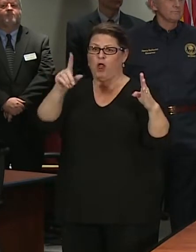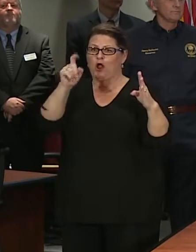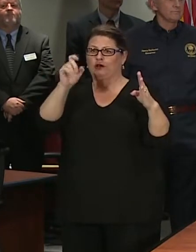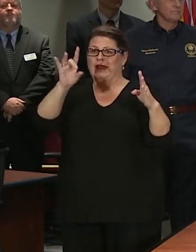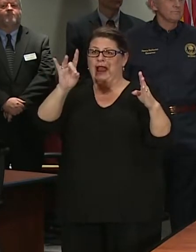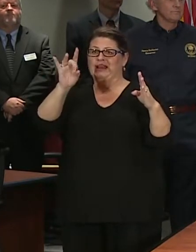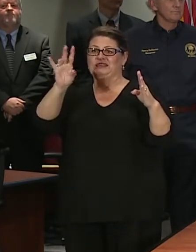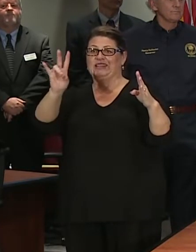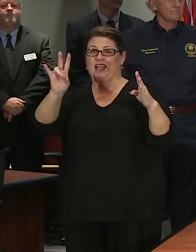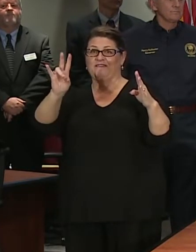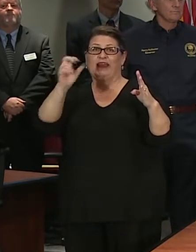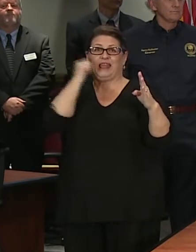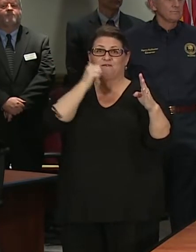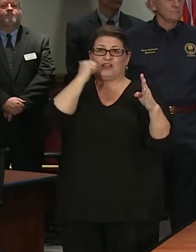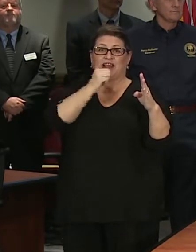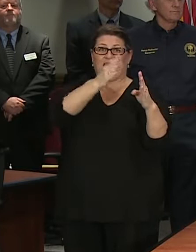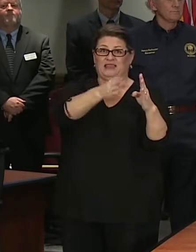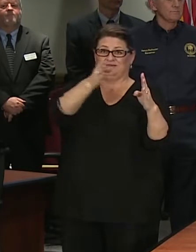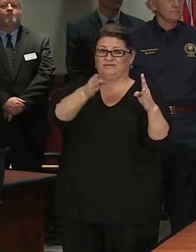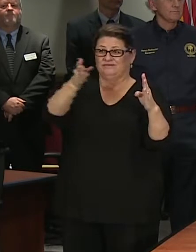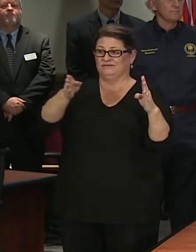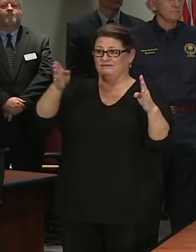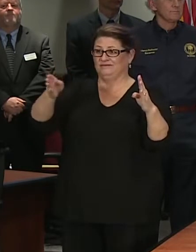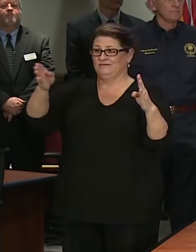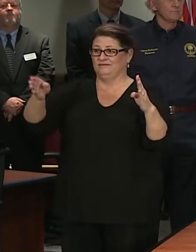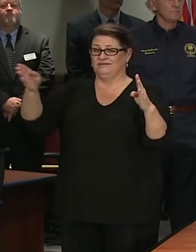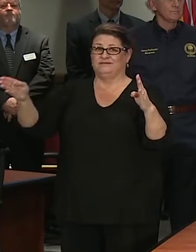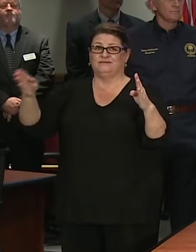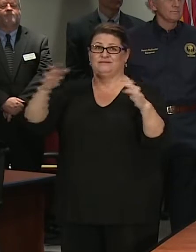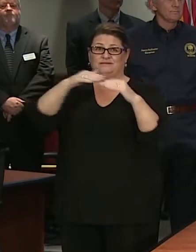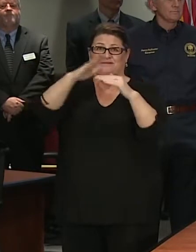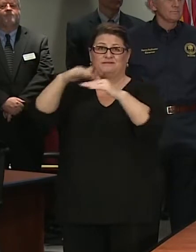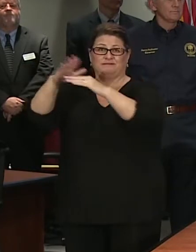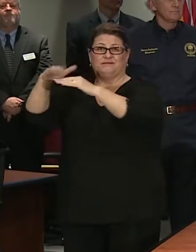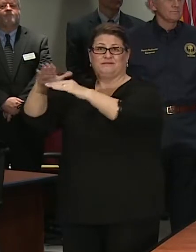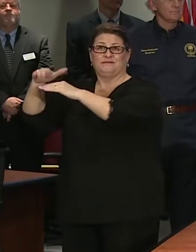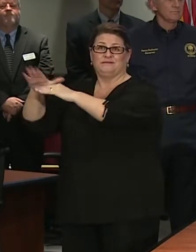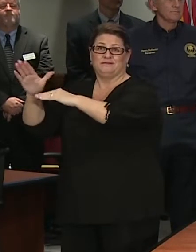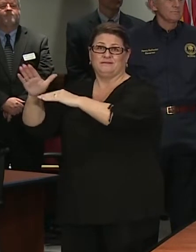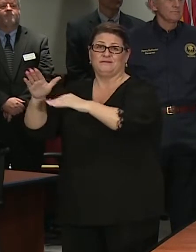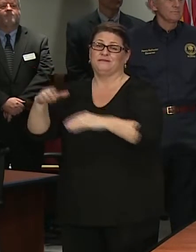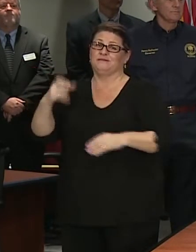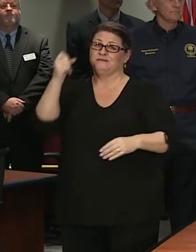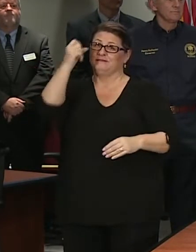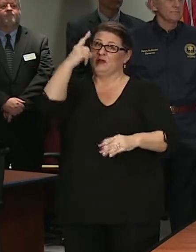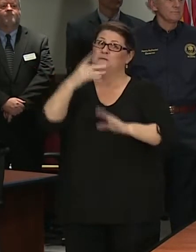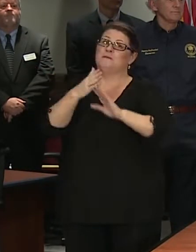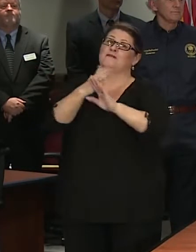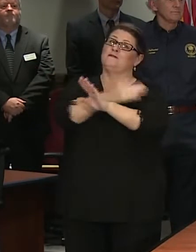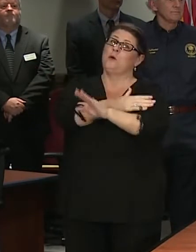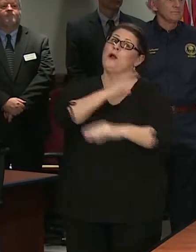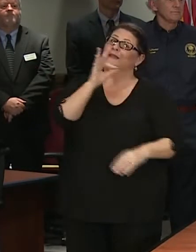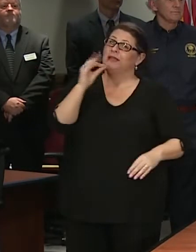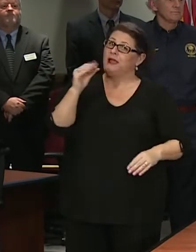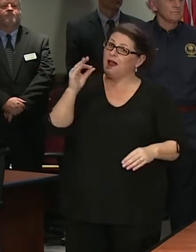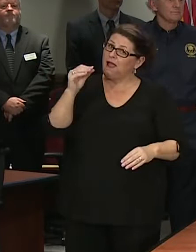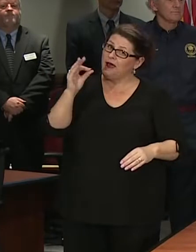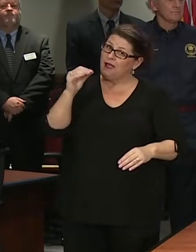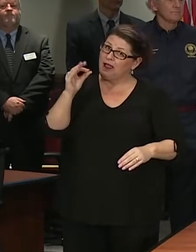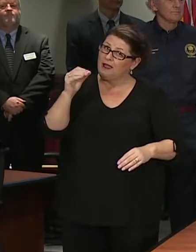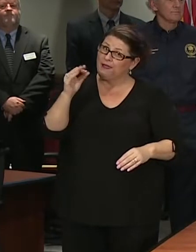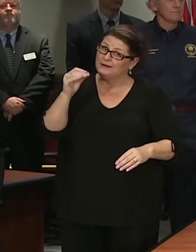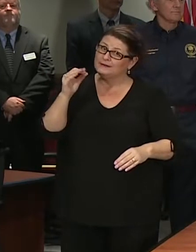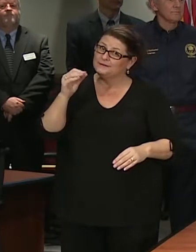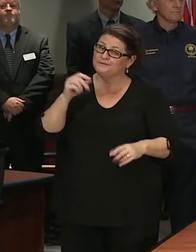per day have been reported in the past week. That is an increase from an average of 90 new infections per day